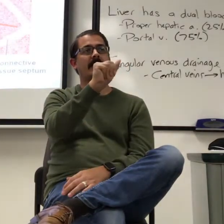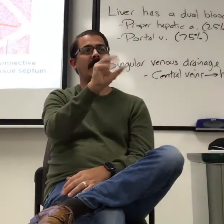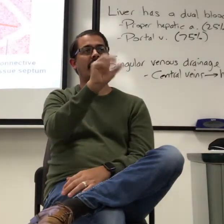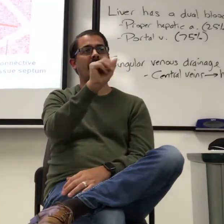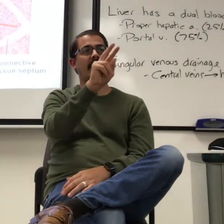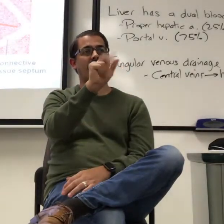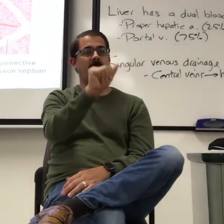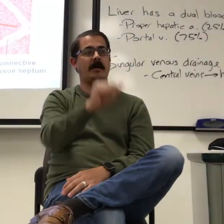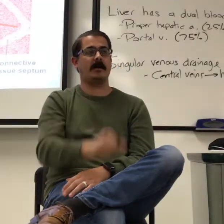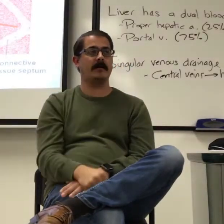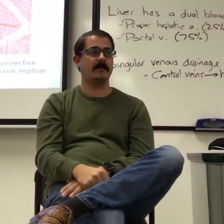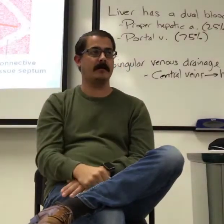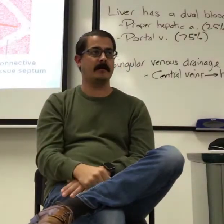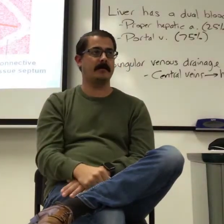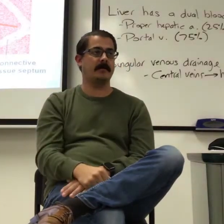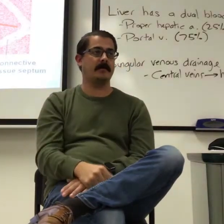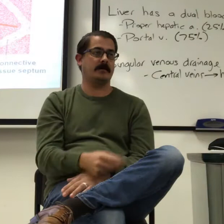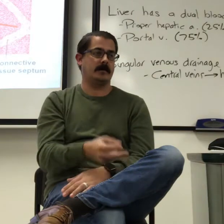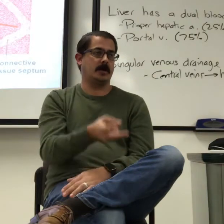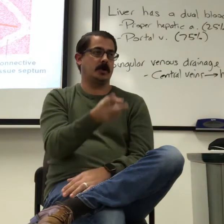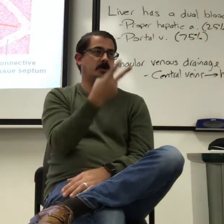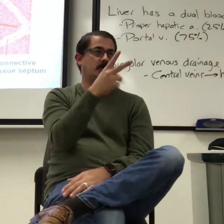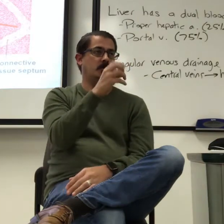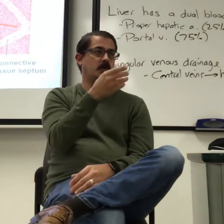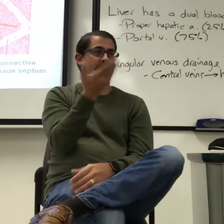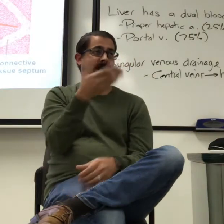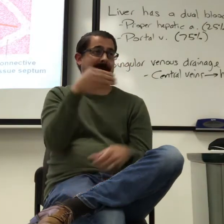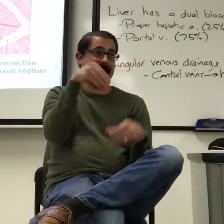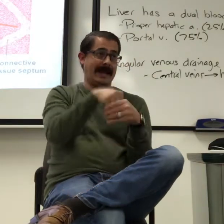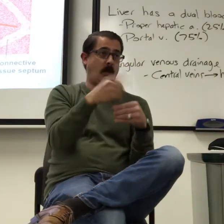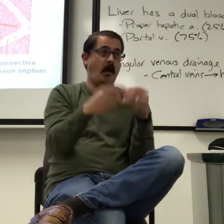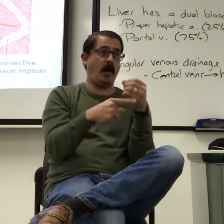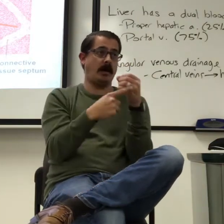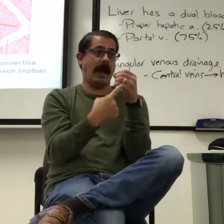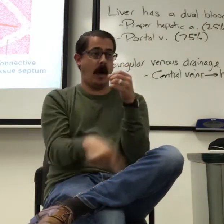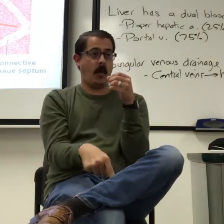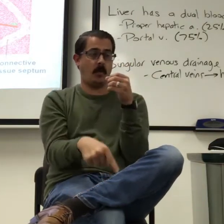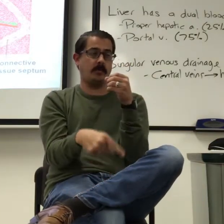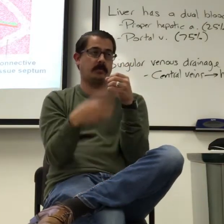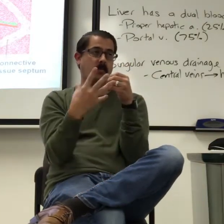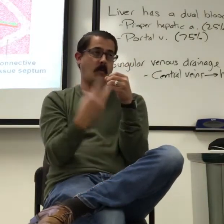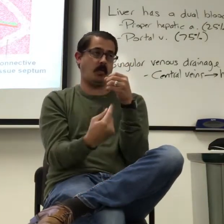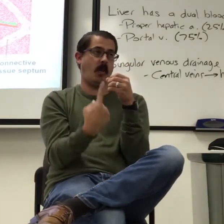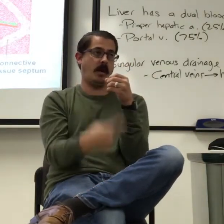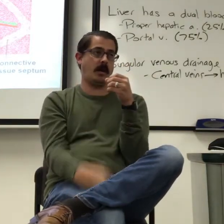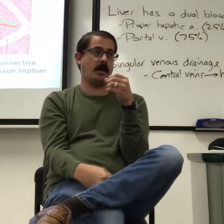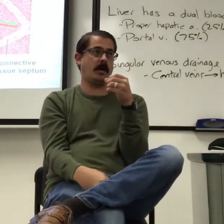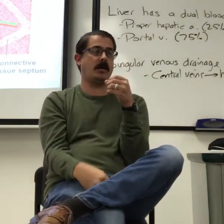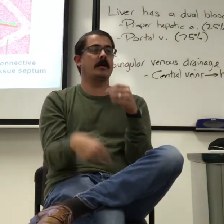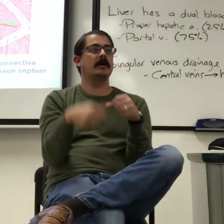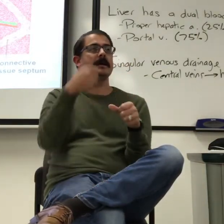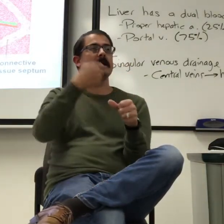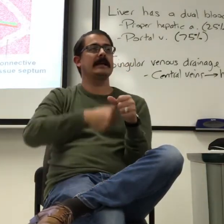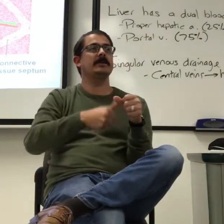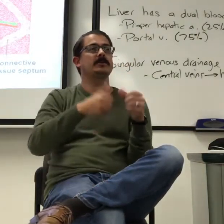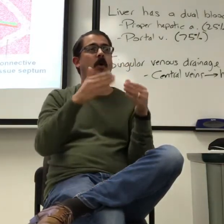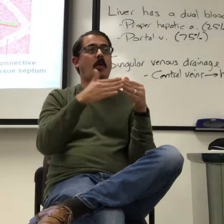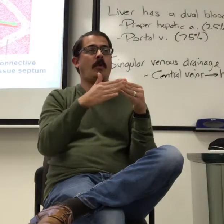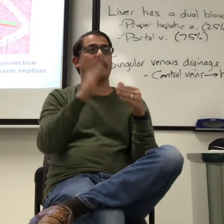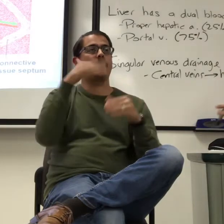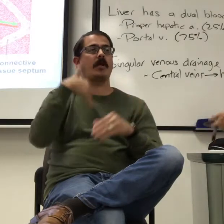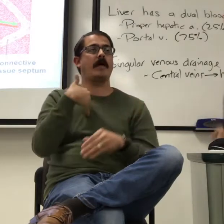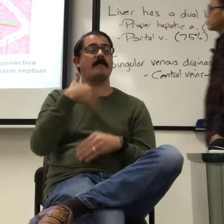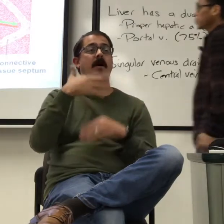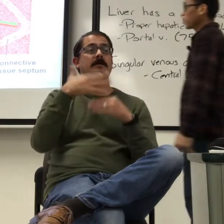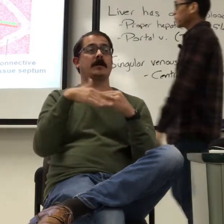so two in, one out basically. At each corner, what you're going to have is, as